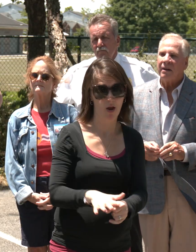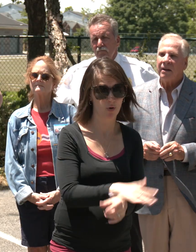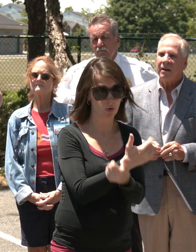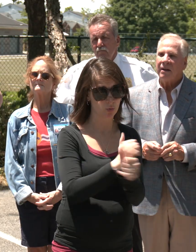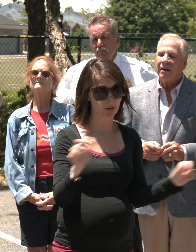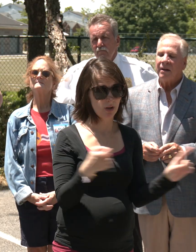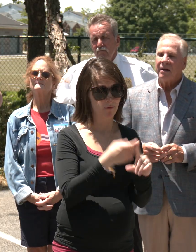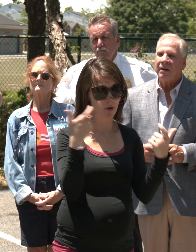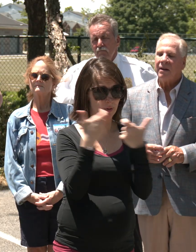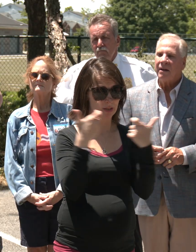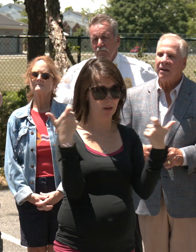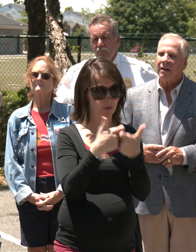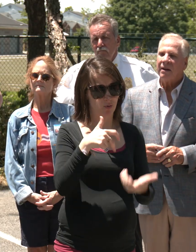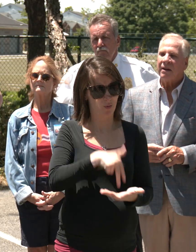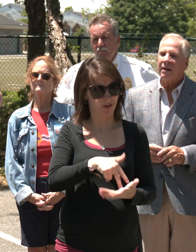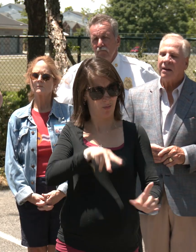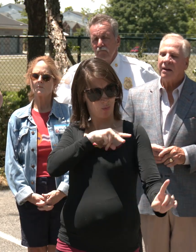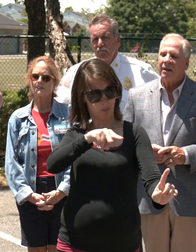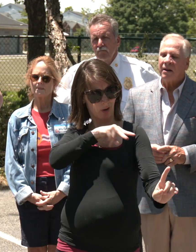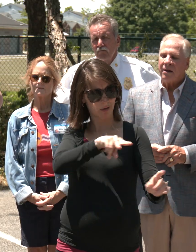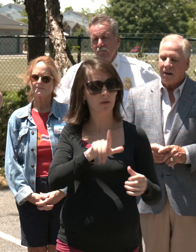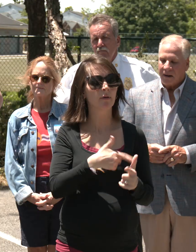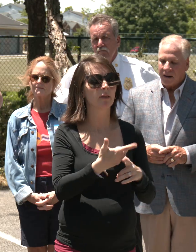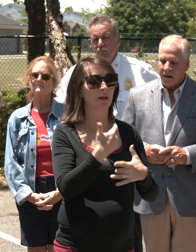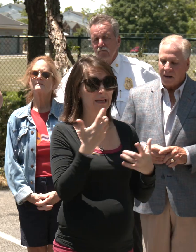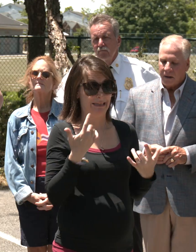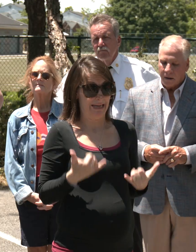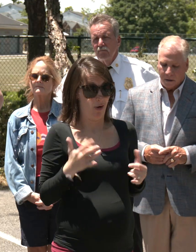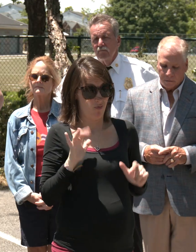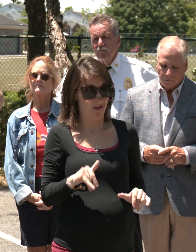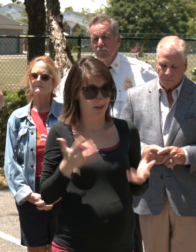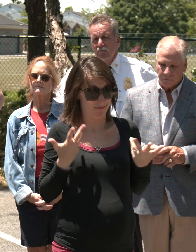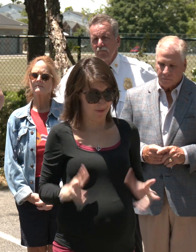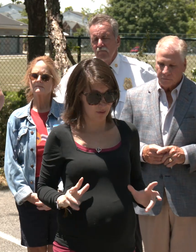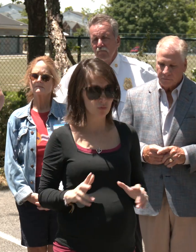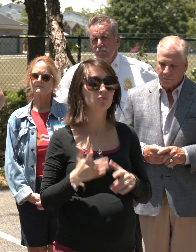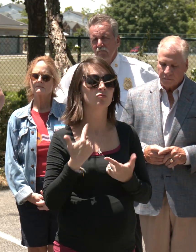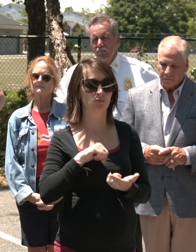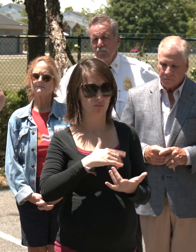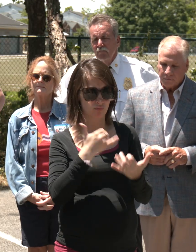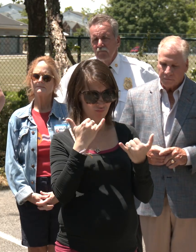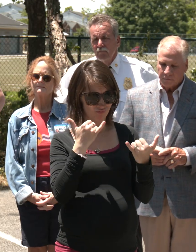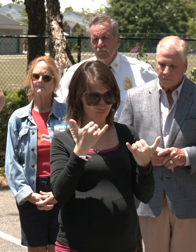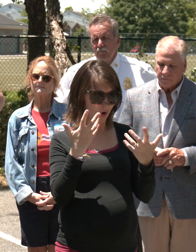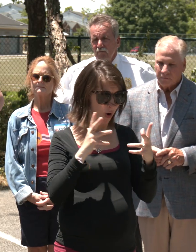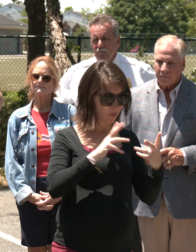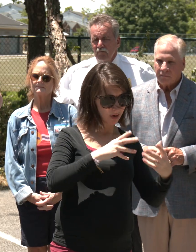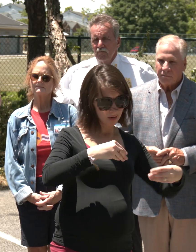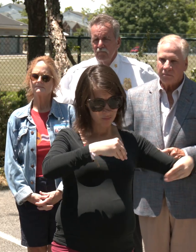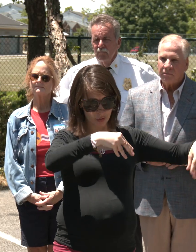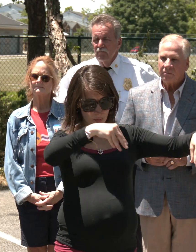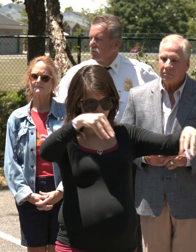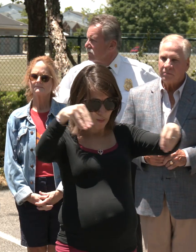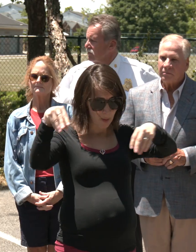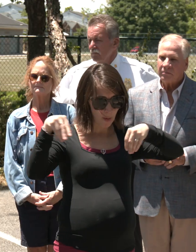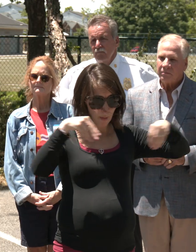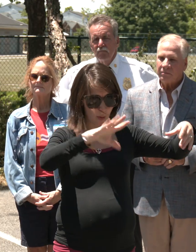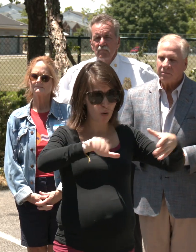an electrical standpoint. And now that has been done, once we have restored all the